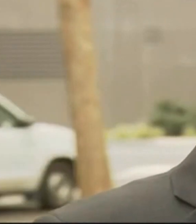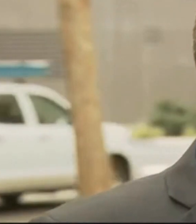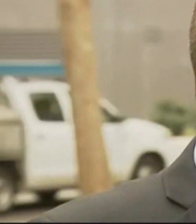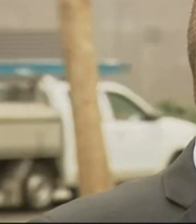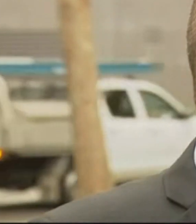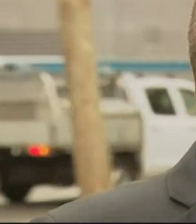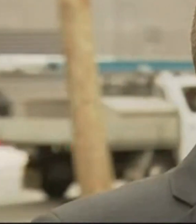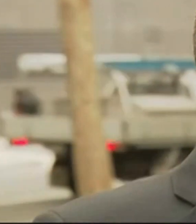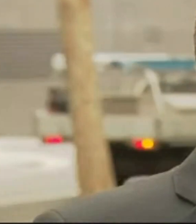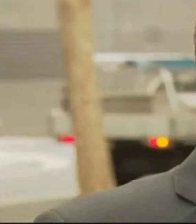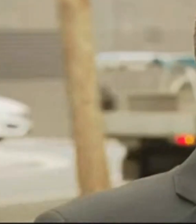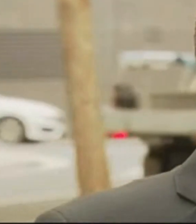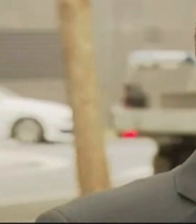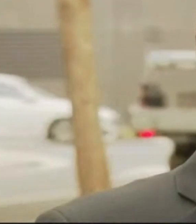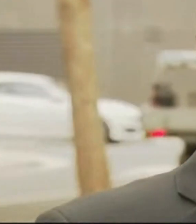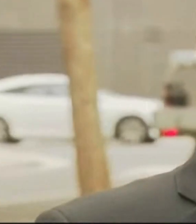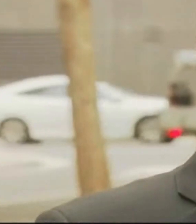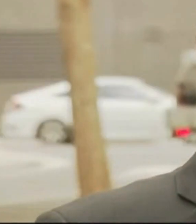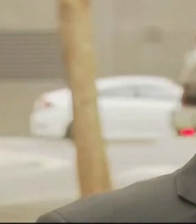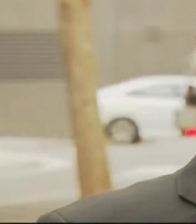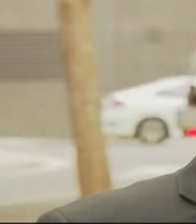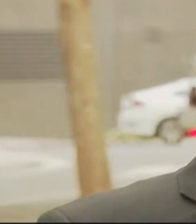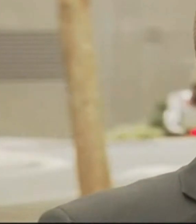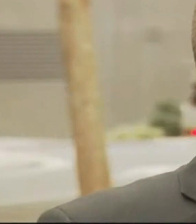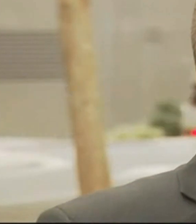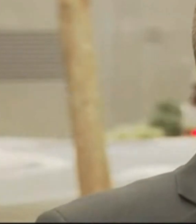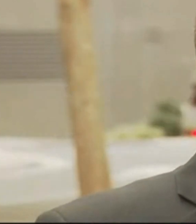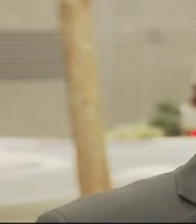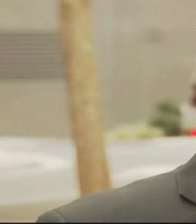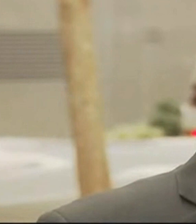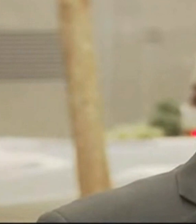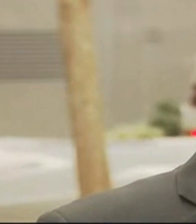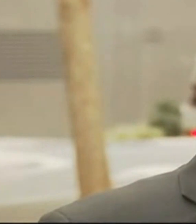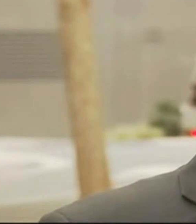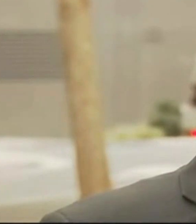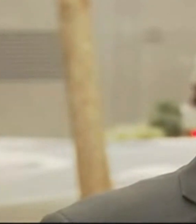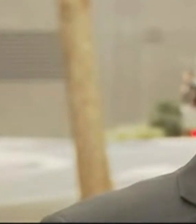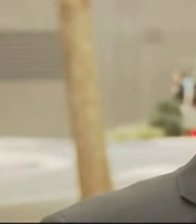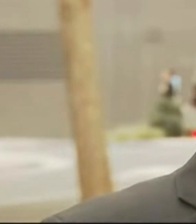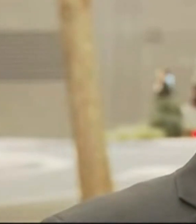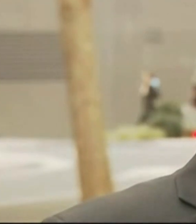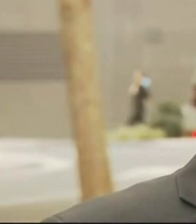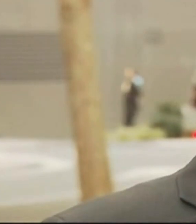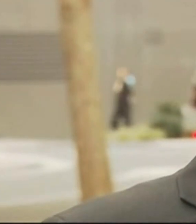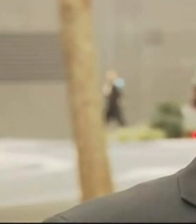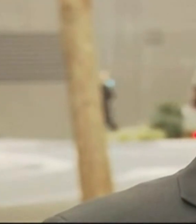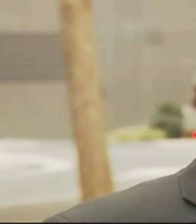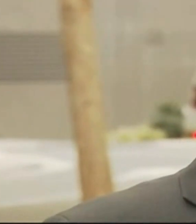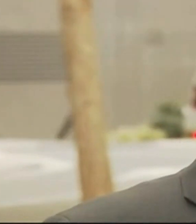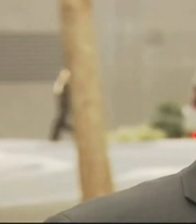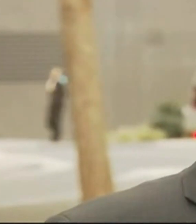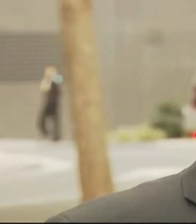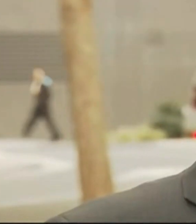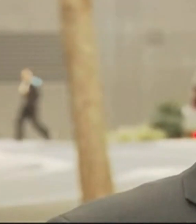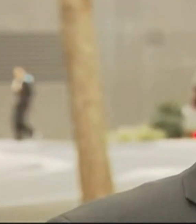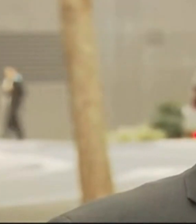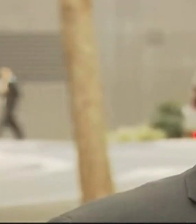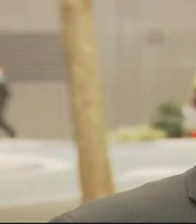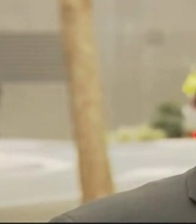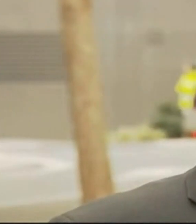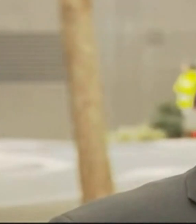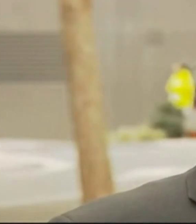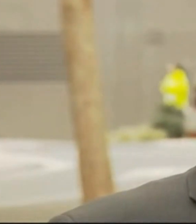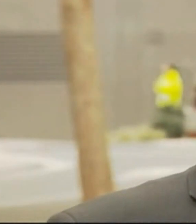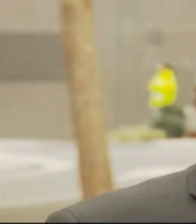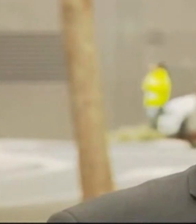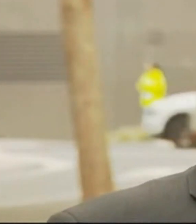then more fines will be issued. These are actually pretty big companies that own these pubs, $5,000. Yeah, but there are also a lot of small country pubs in New South Wales that just